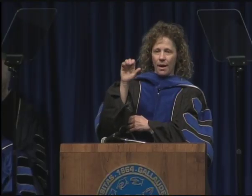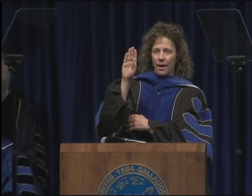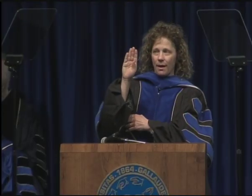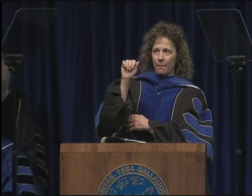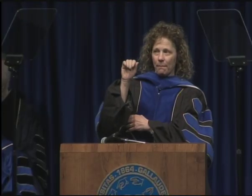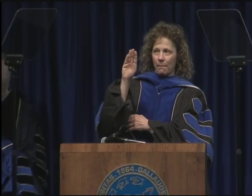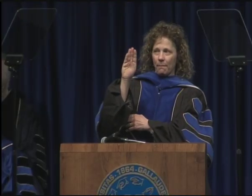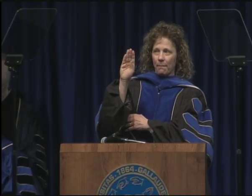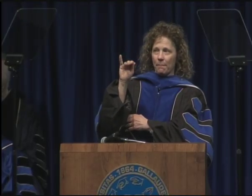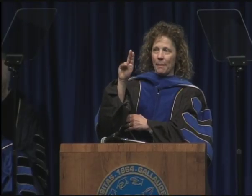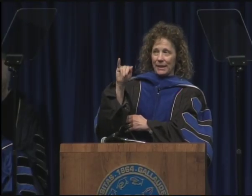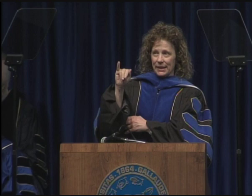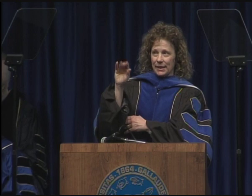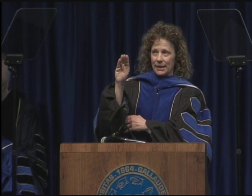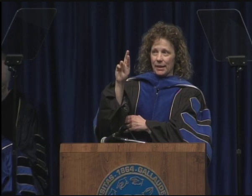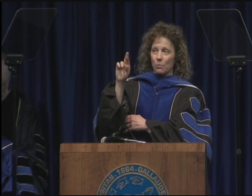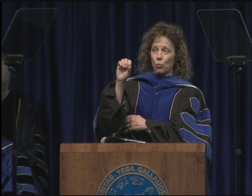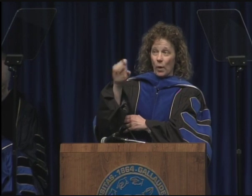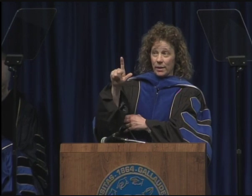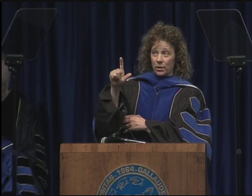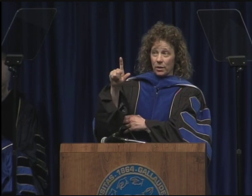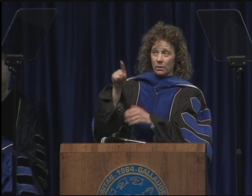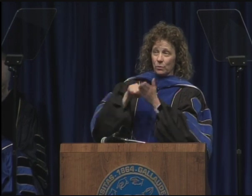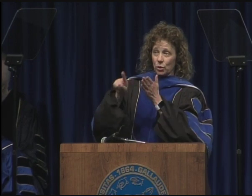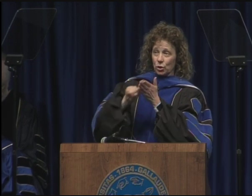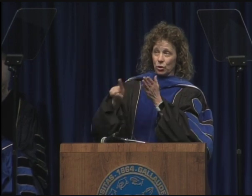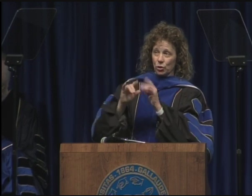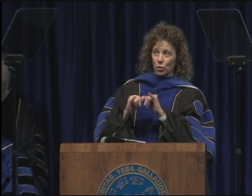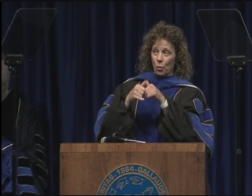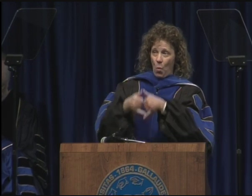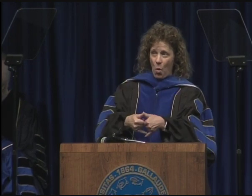The Barbara Babini Brazil Research Award